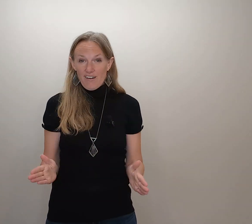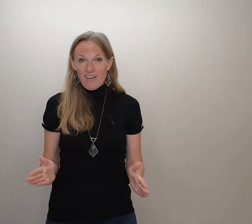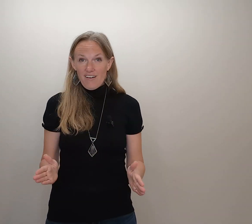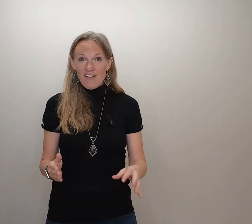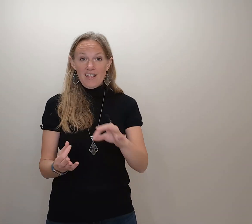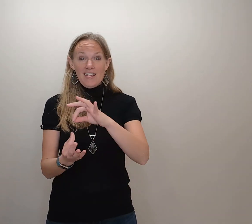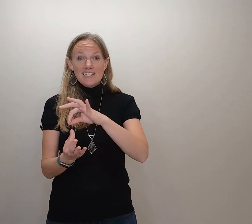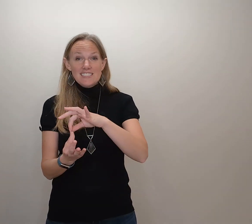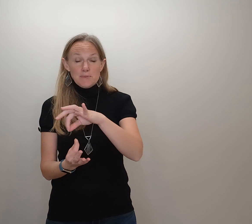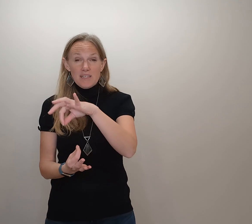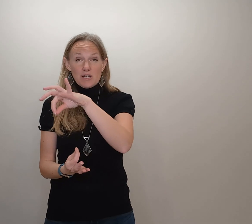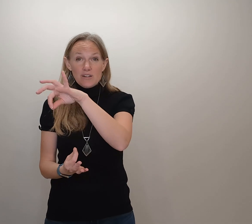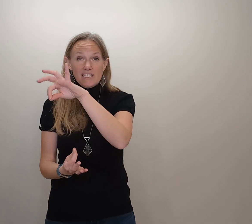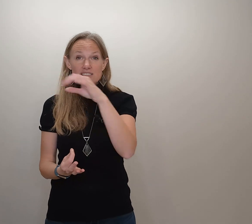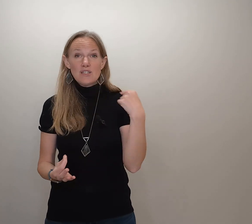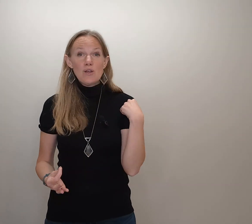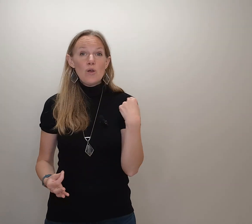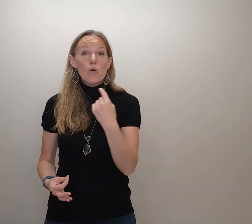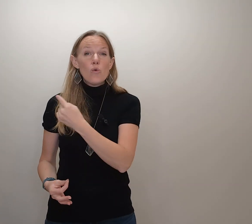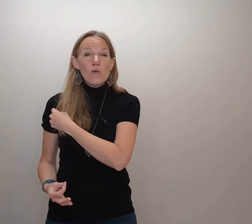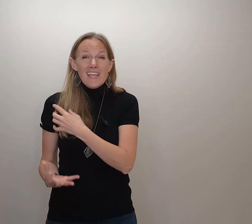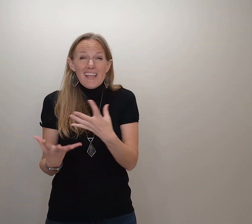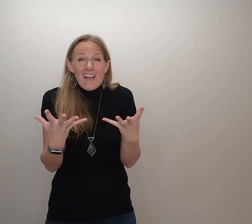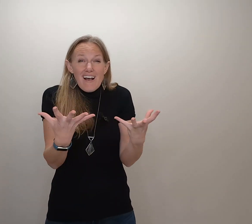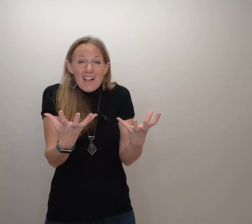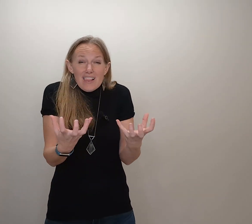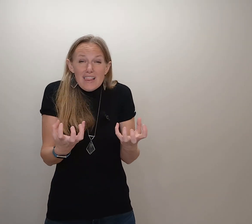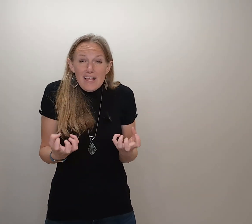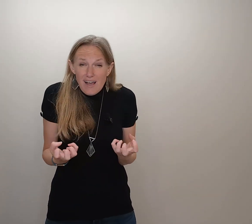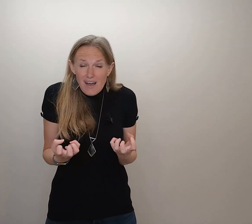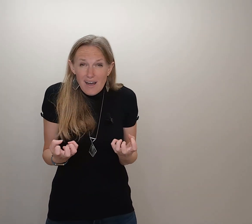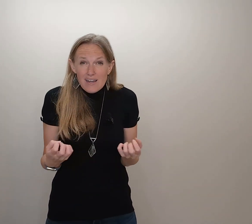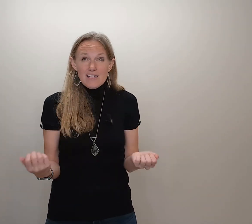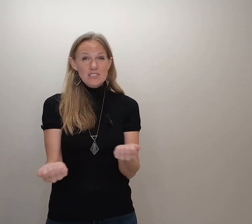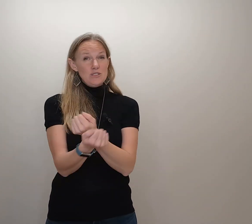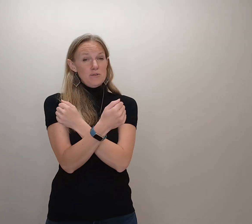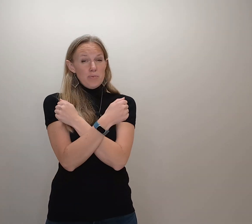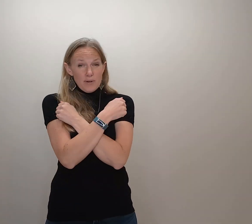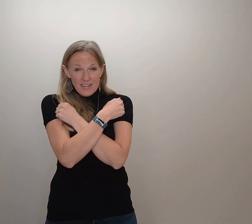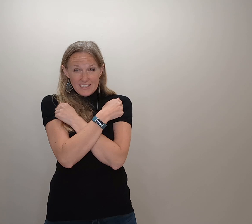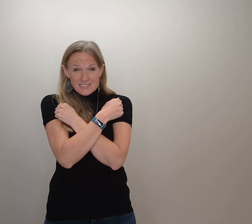keeper, spirit, we long to